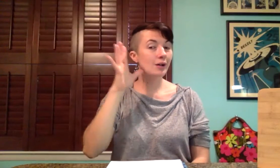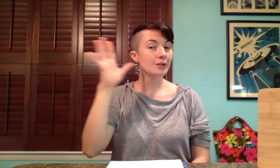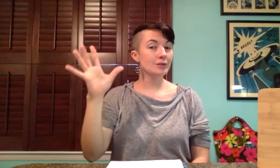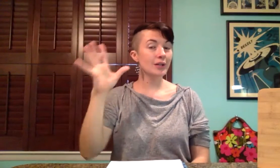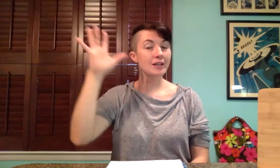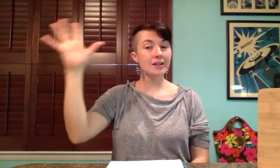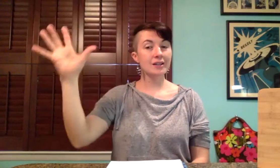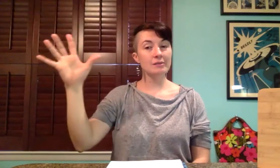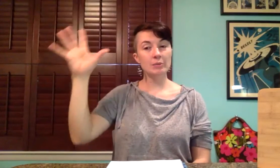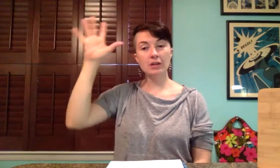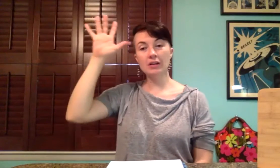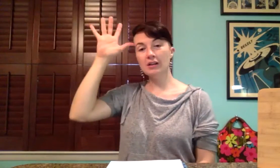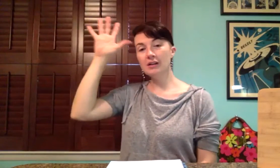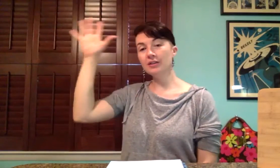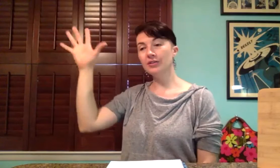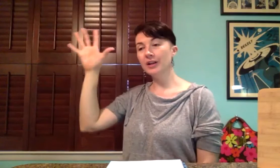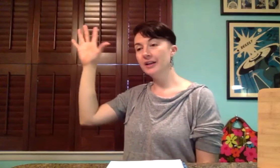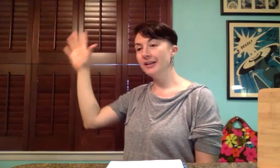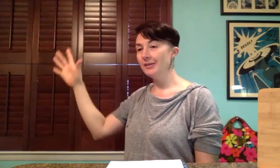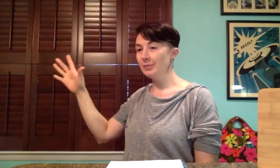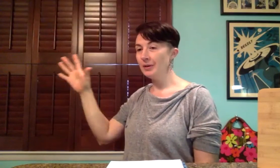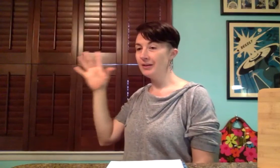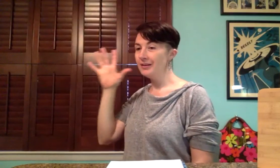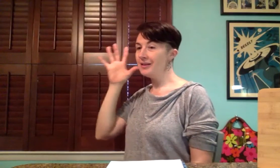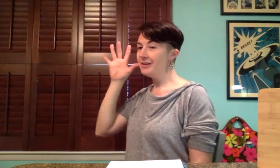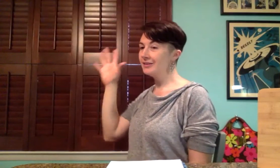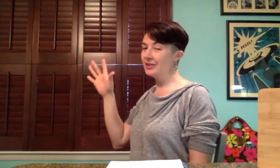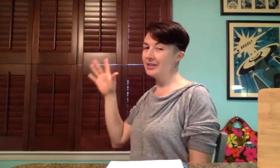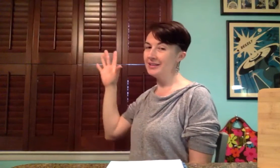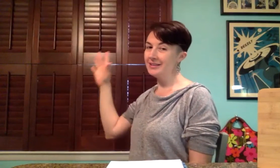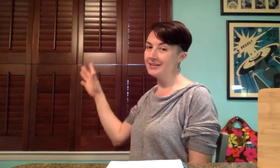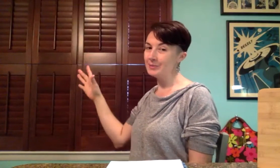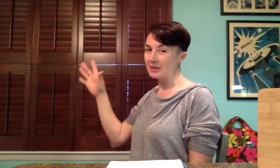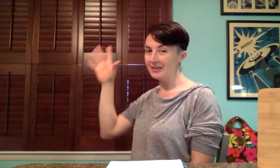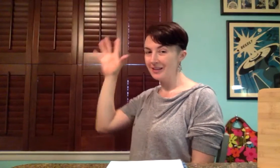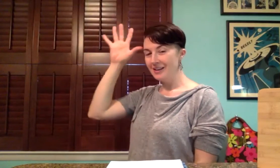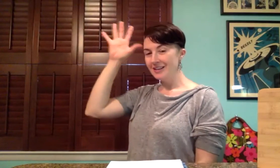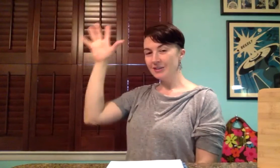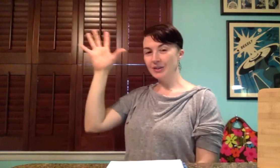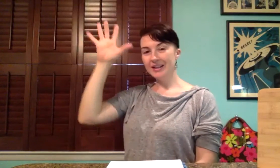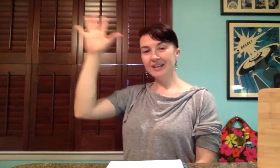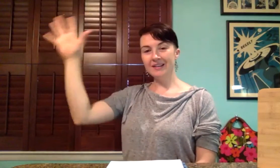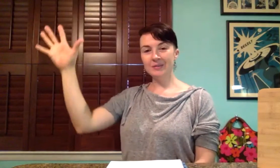Grandpa, grandma, grandpa, grandma, grandma,